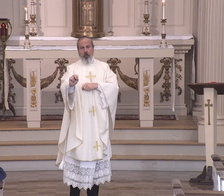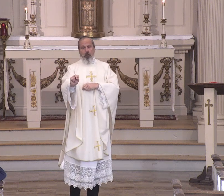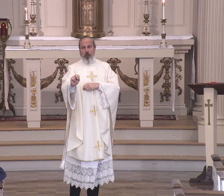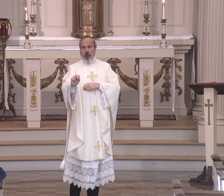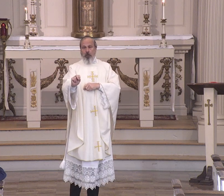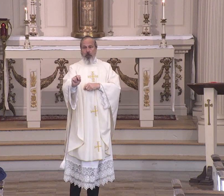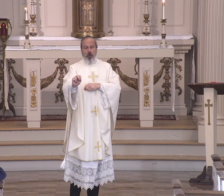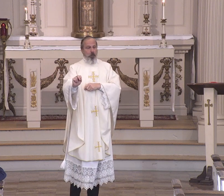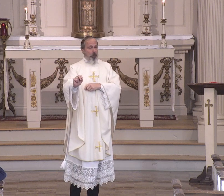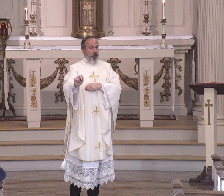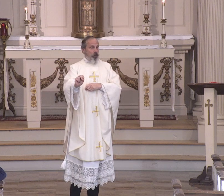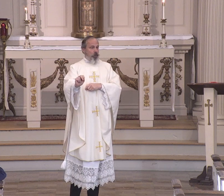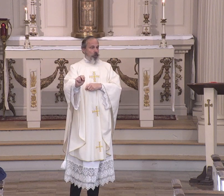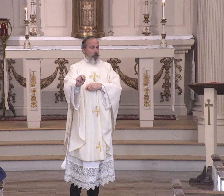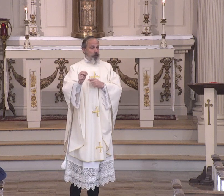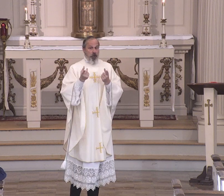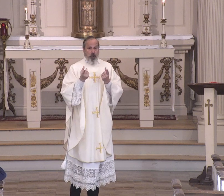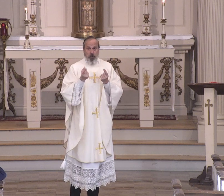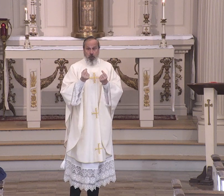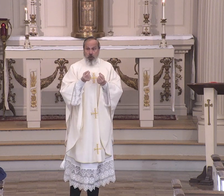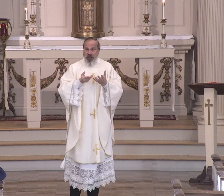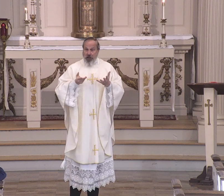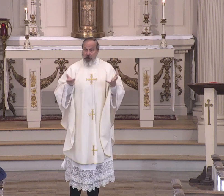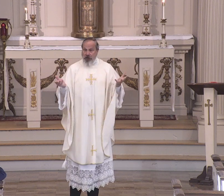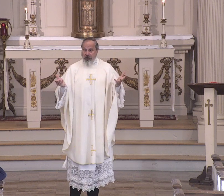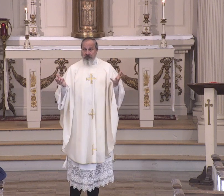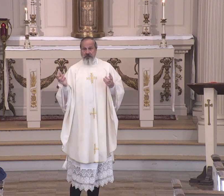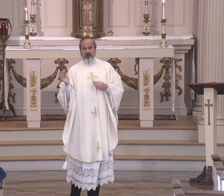does not say any words to us,